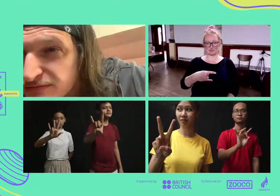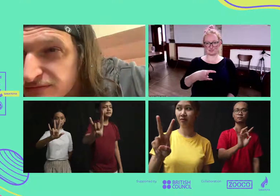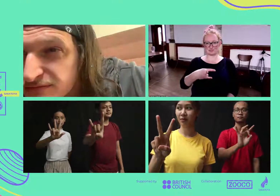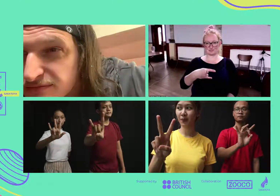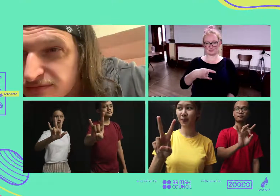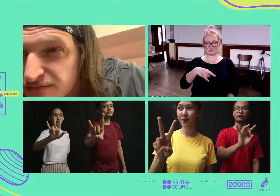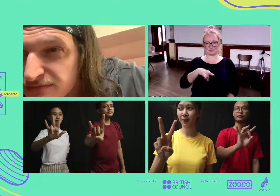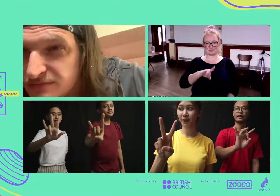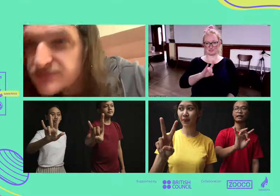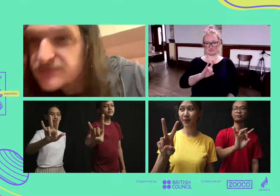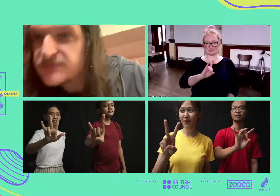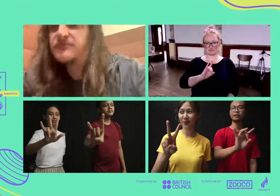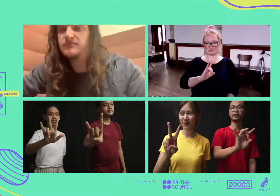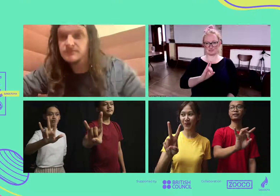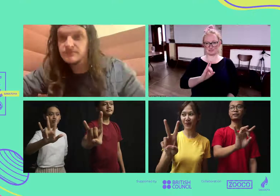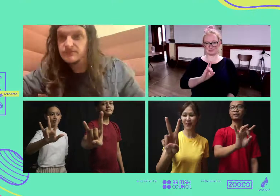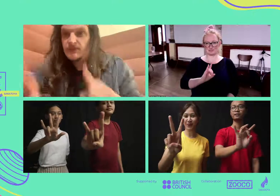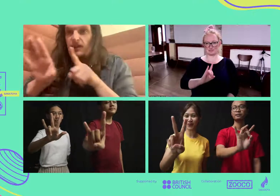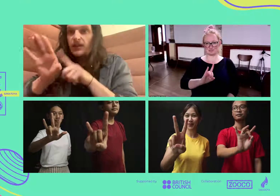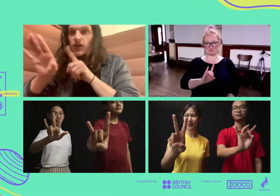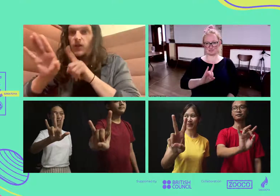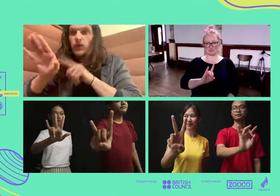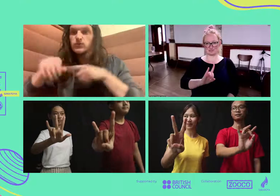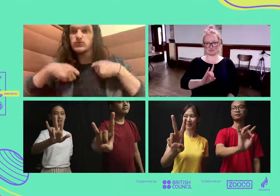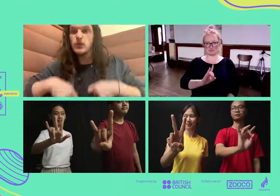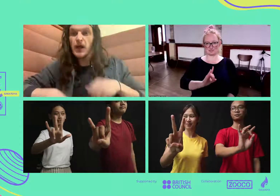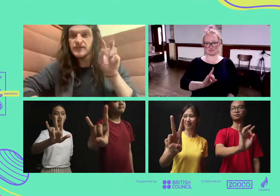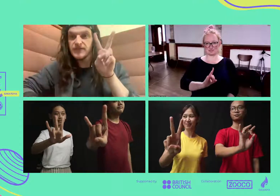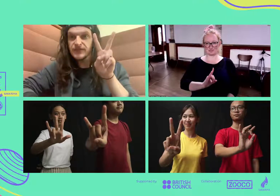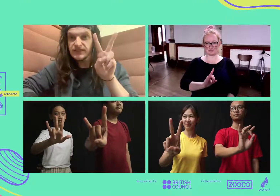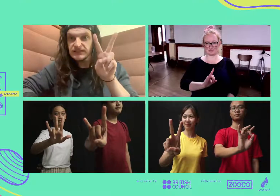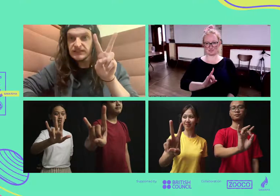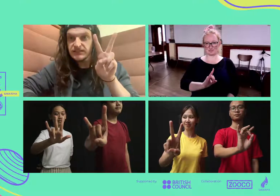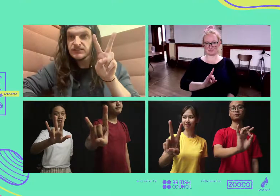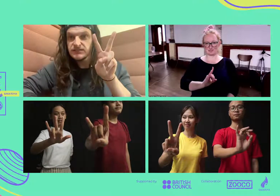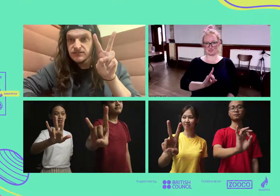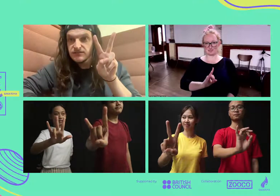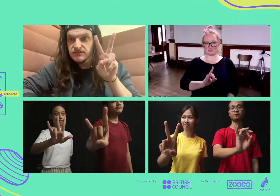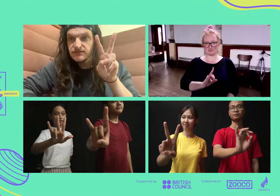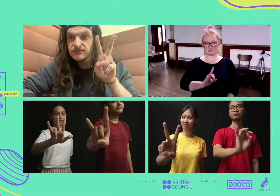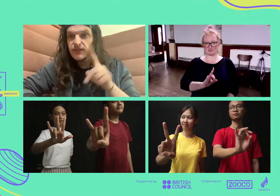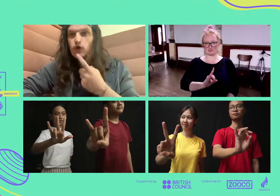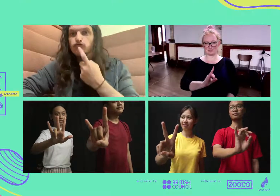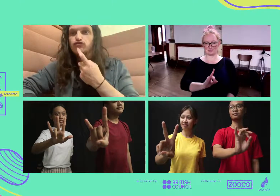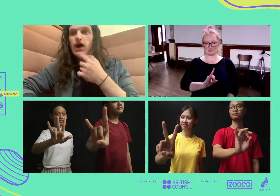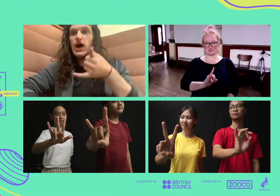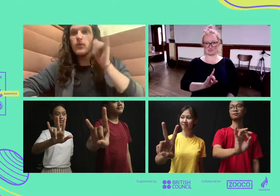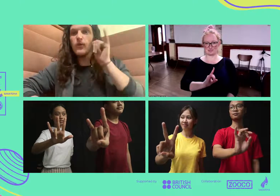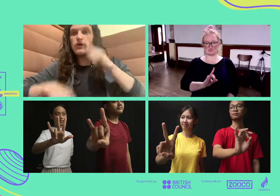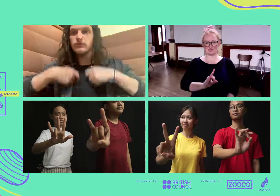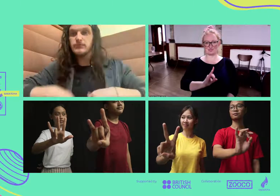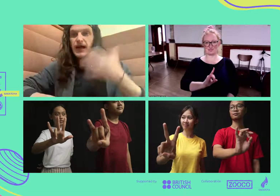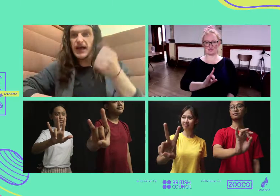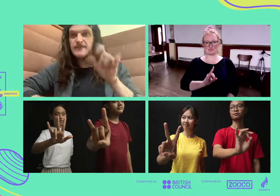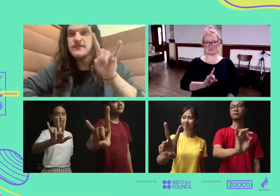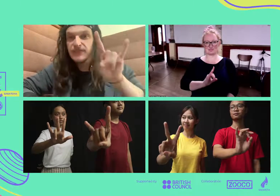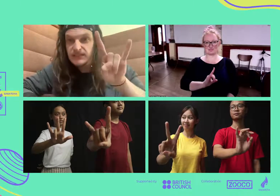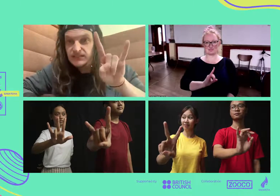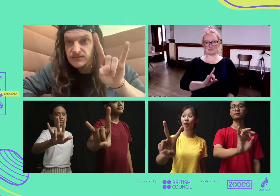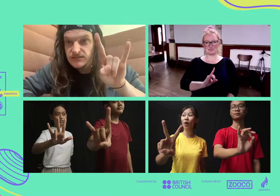to see, if you can get a little bit closer so I can see your hands. Yellow top, you've got a